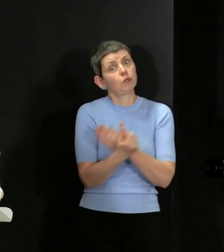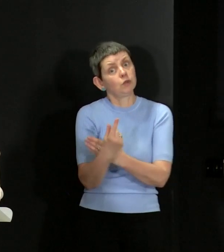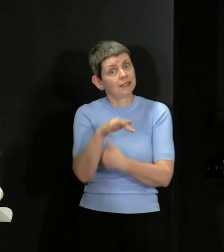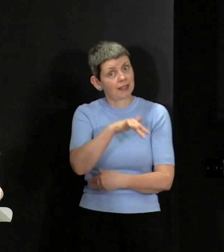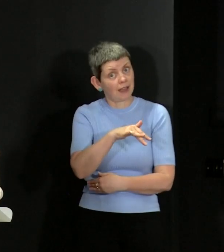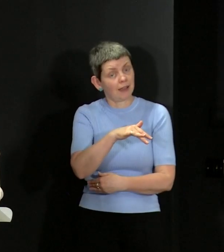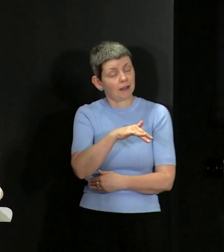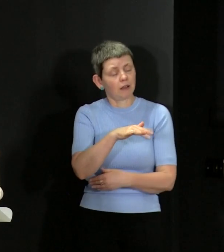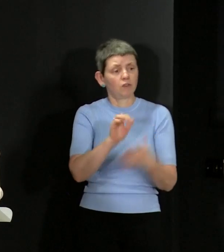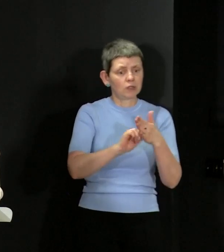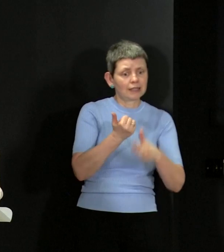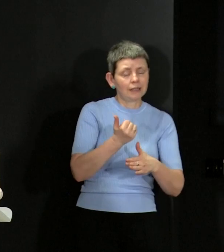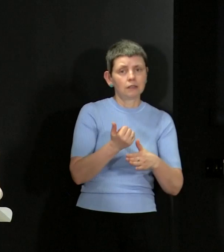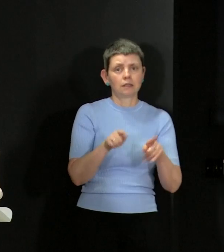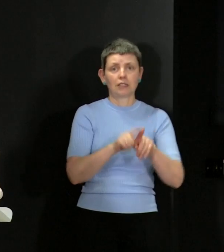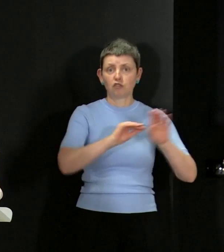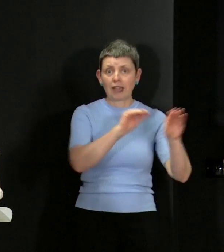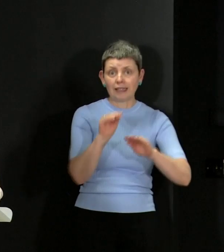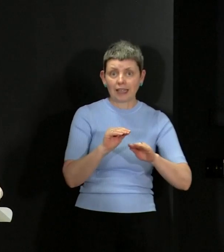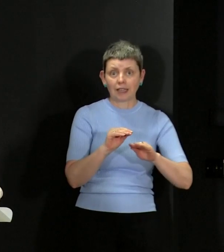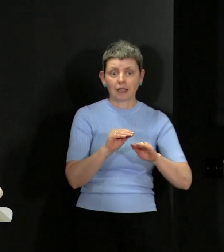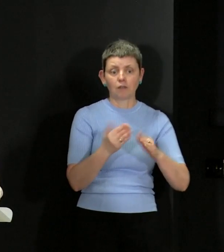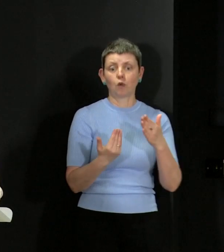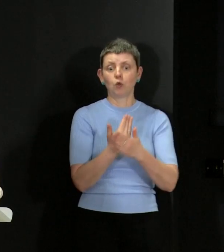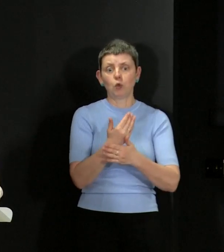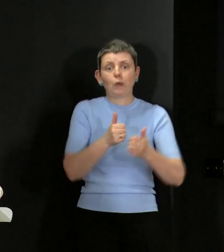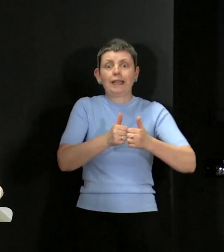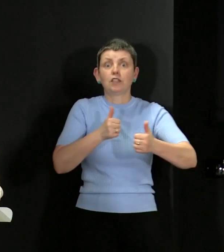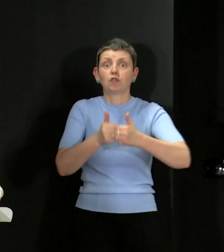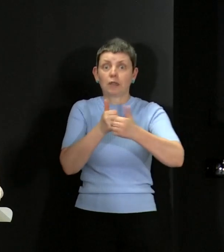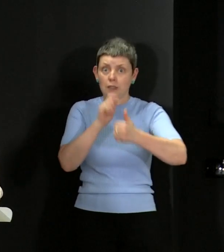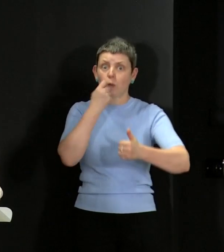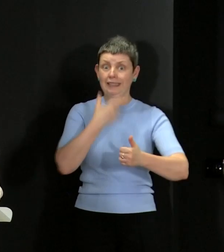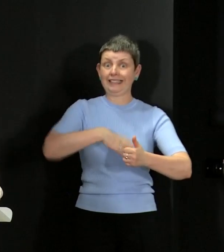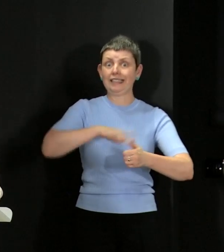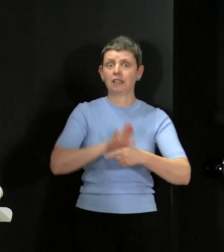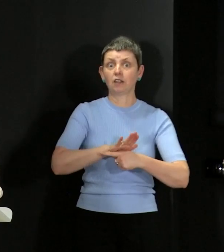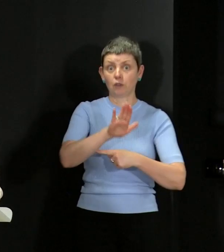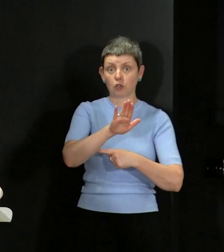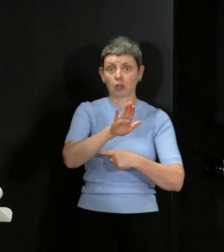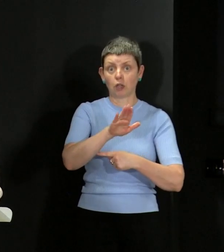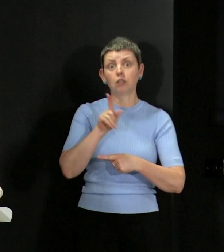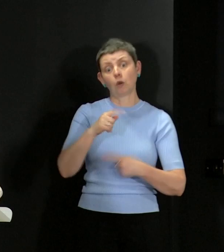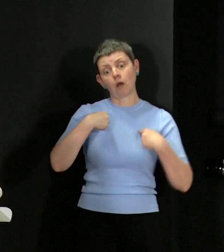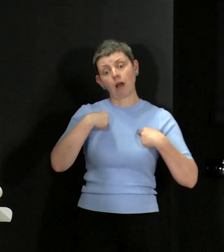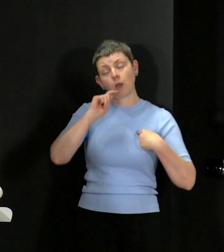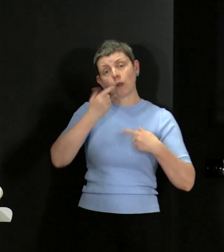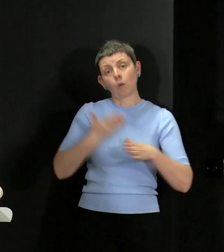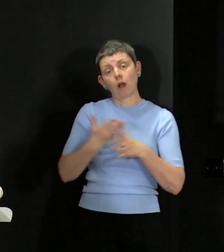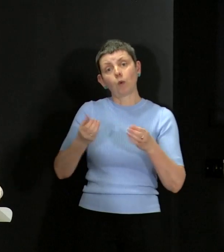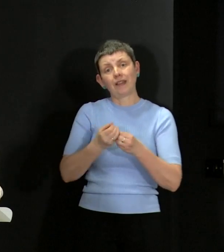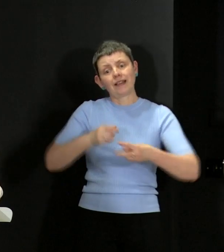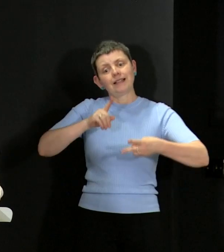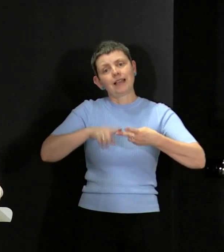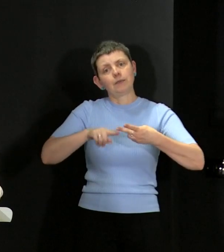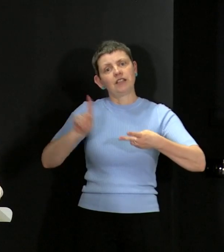young people for those new future industries are going to be vital as part of this. So I'll be working with the Deputy First